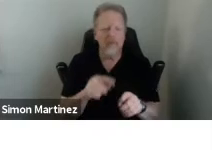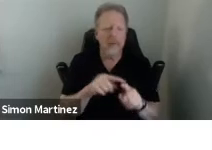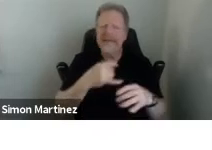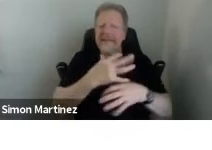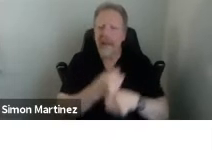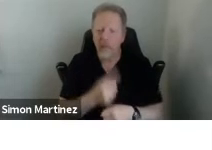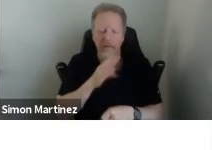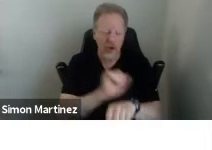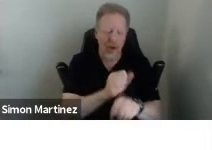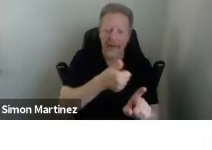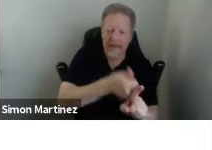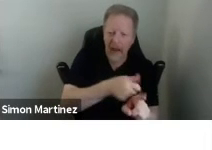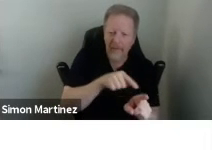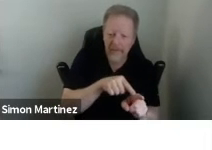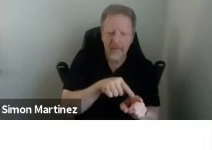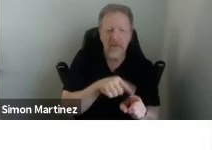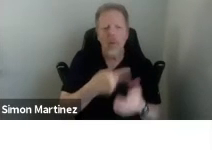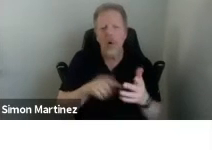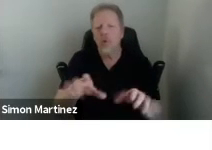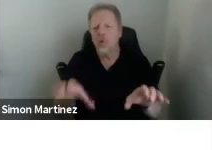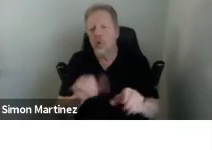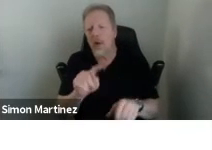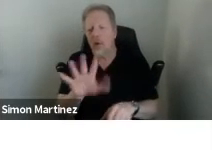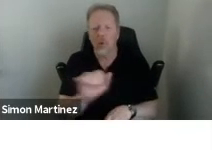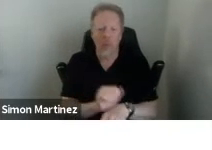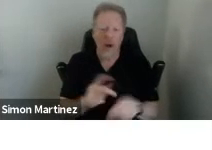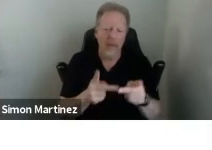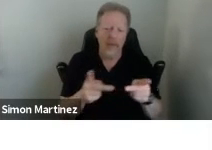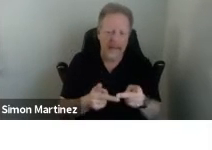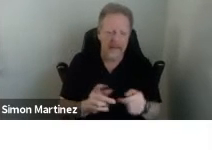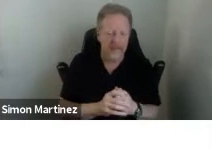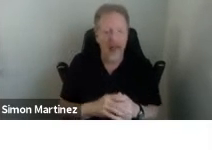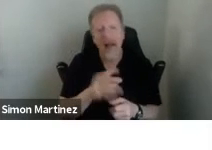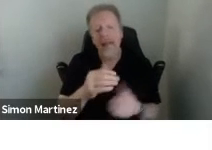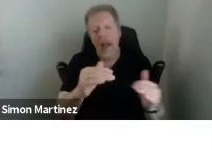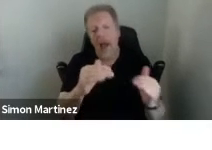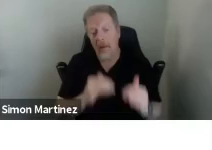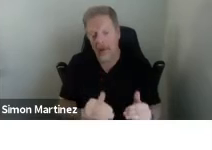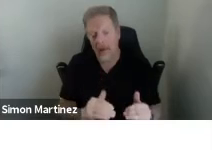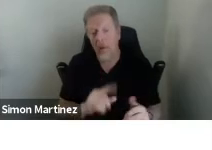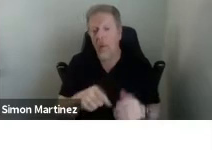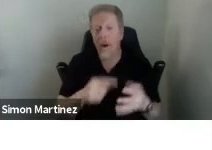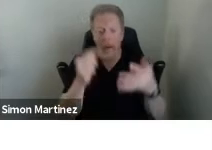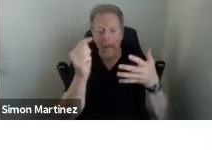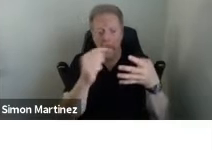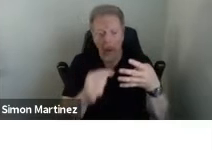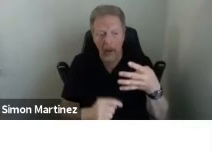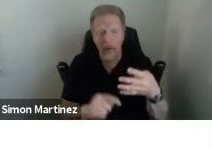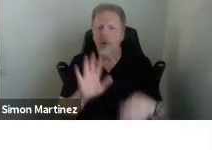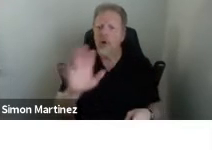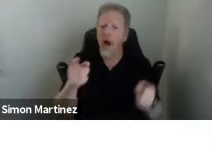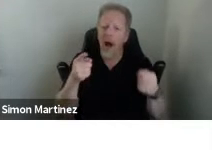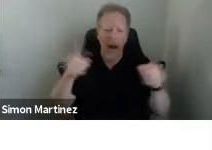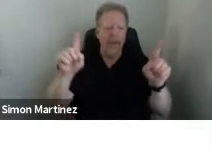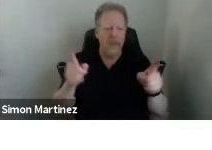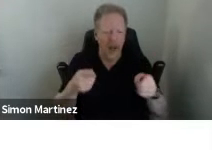of the jobs of what you do at your workplace. And then underneath, what are bulleted are your accomplishments. And